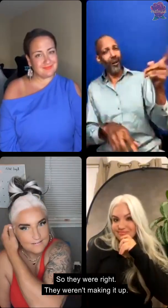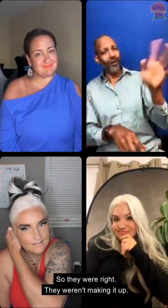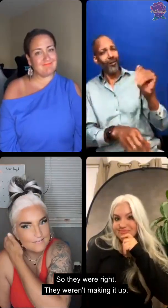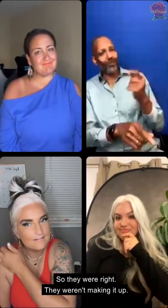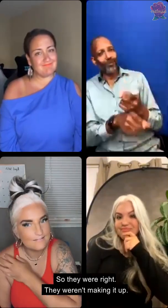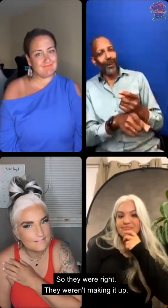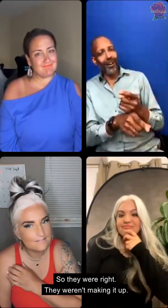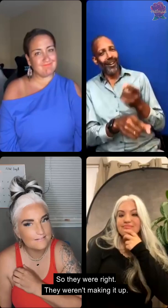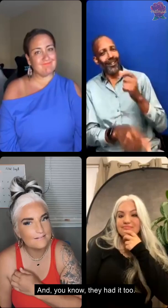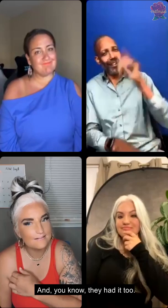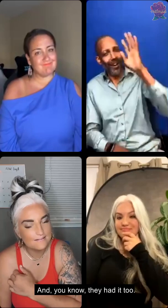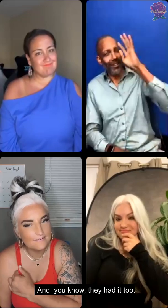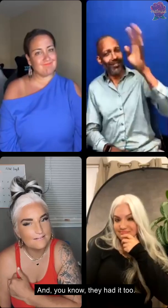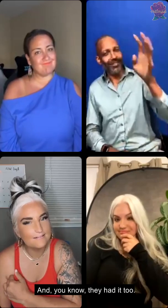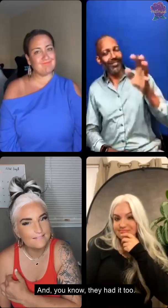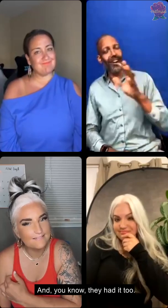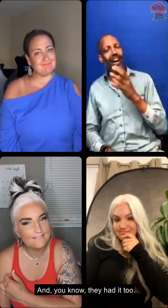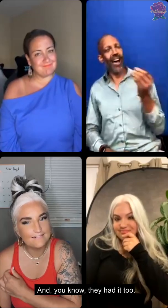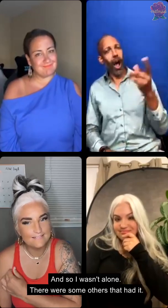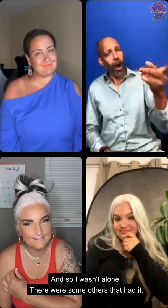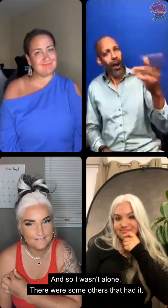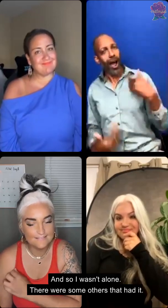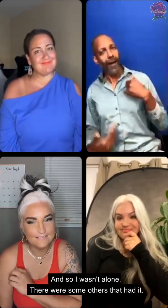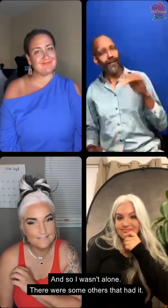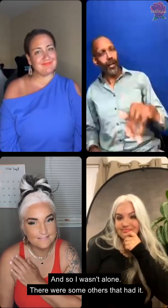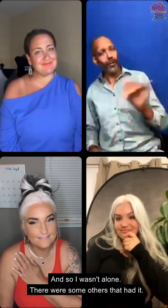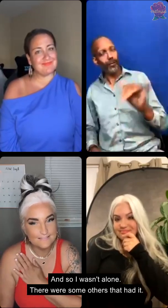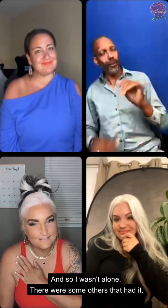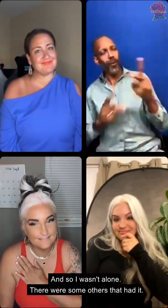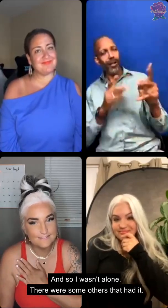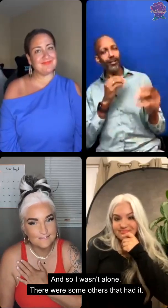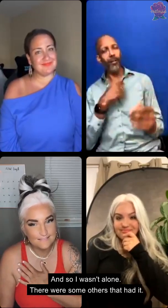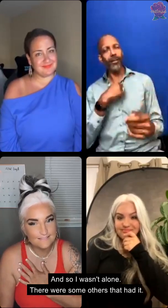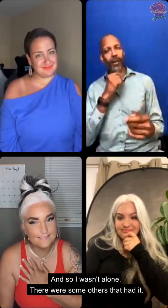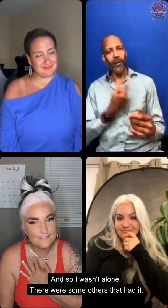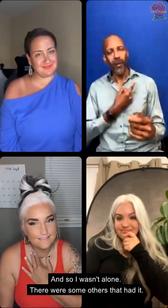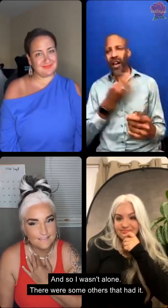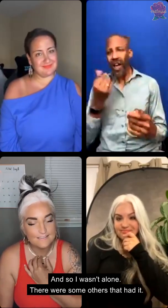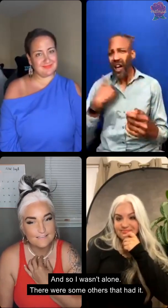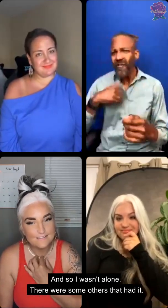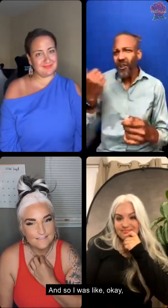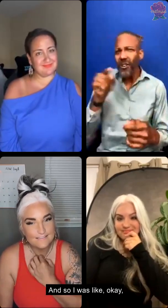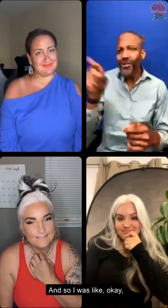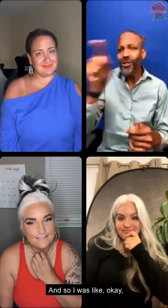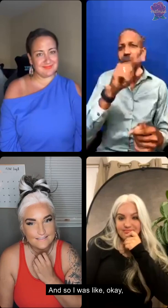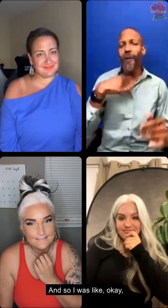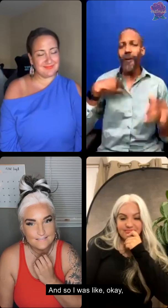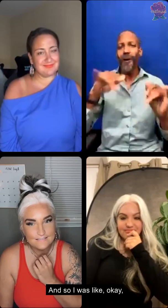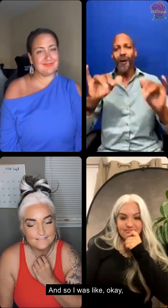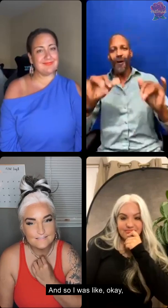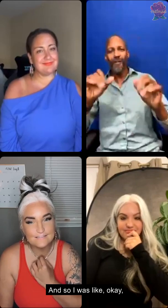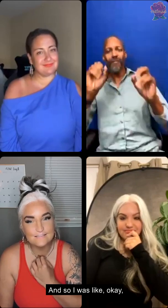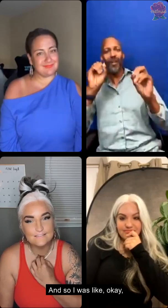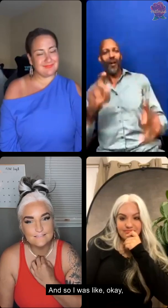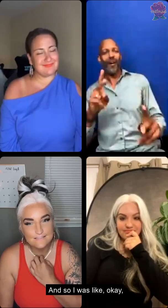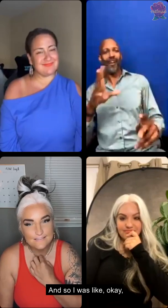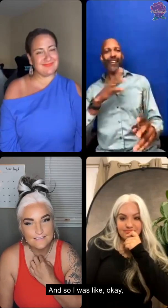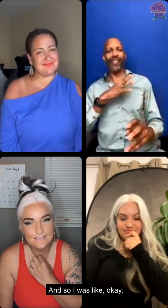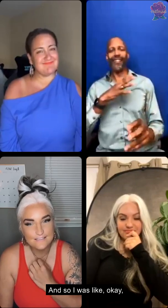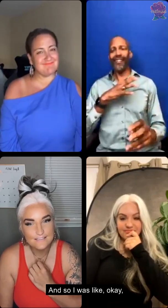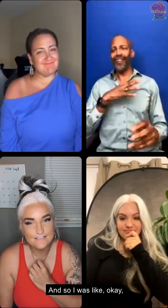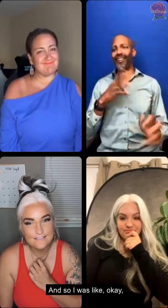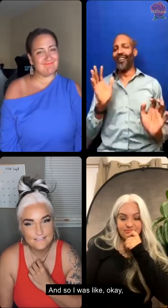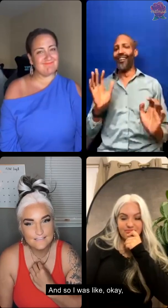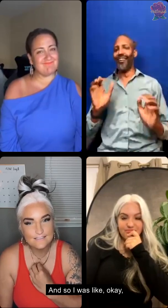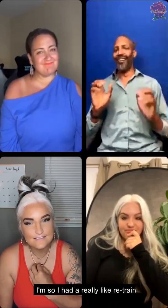they were right. They weren't making it up. And, they had it too. And so I wasn't alone. There were some others that had it. And so I was like,